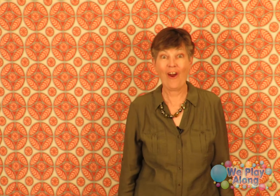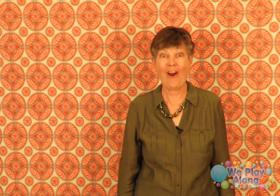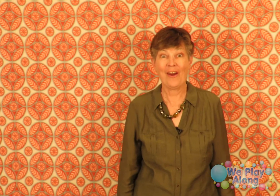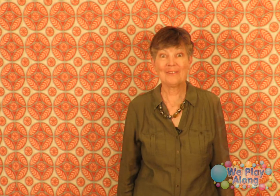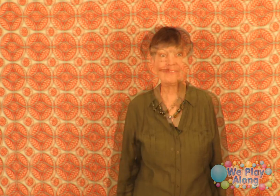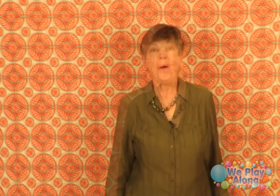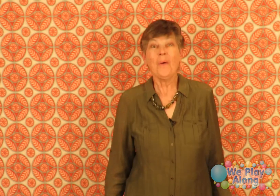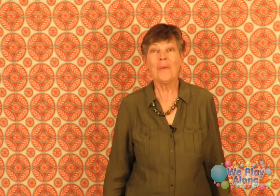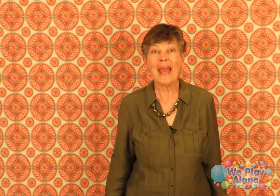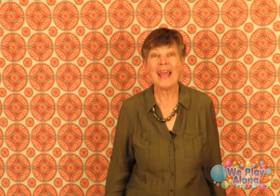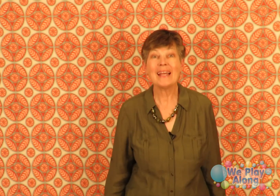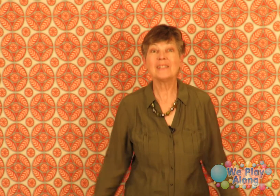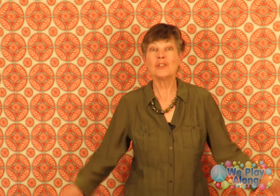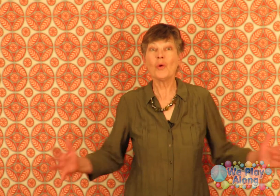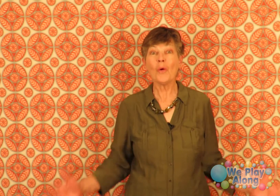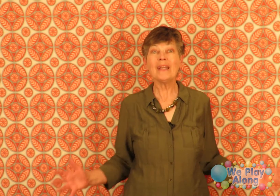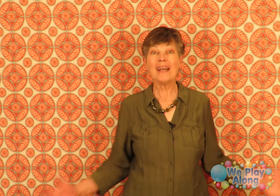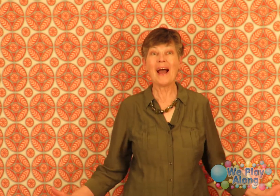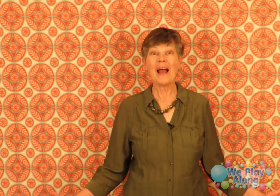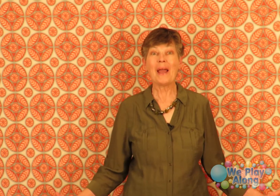are. Okay, it's story time.